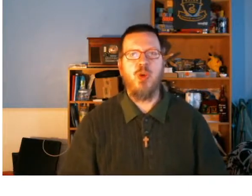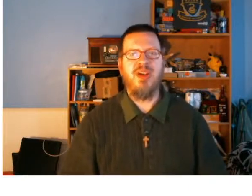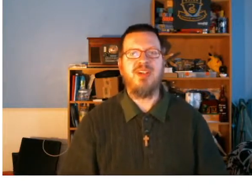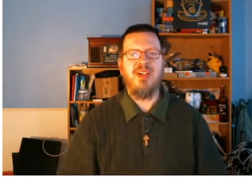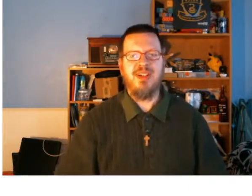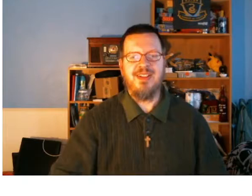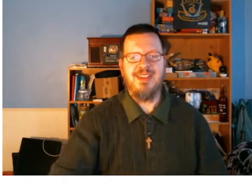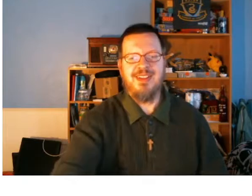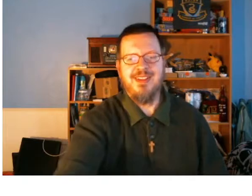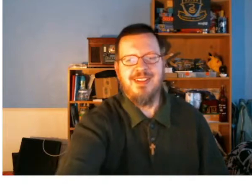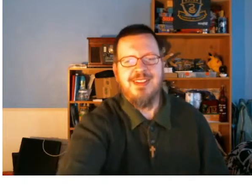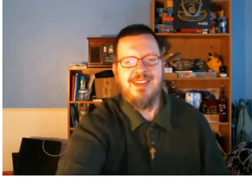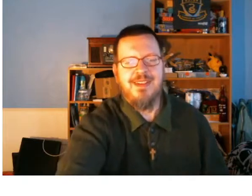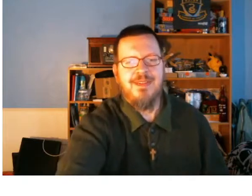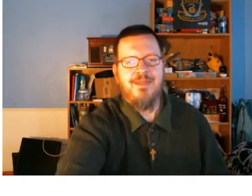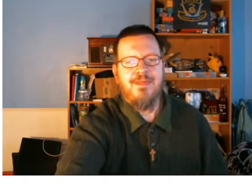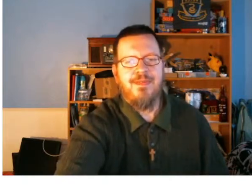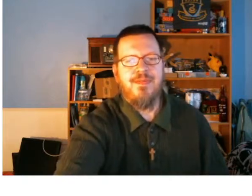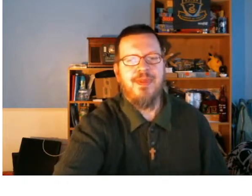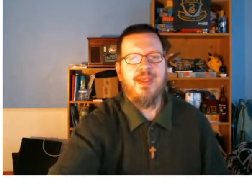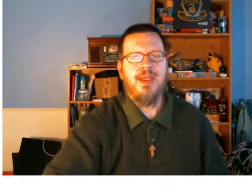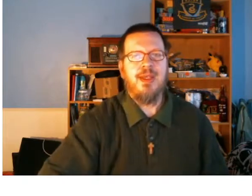for whoever.